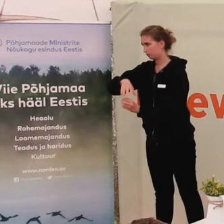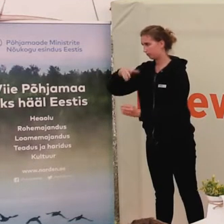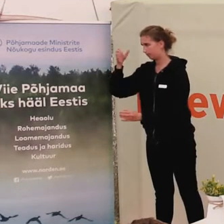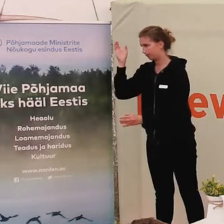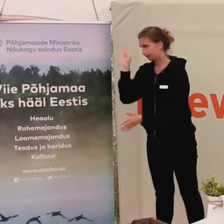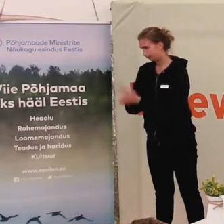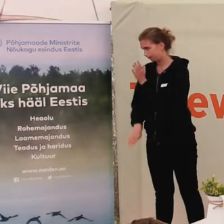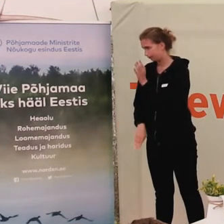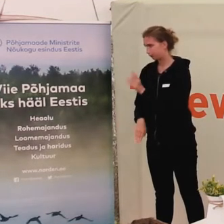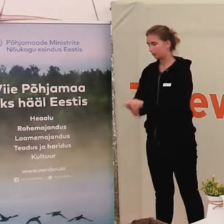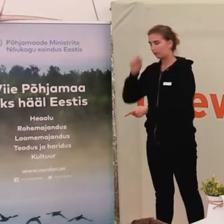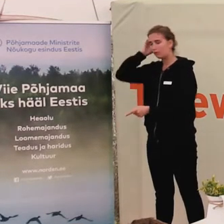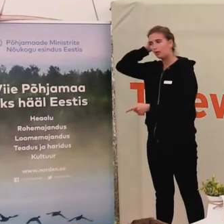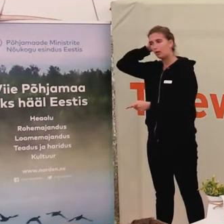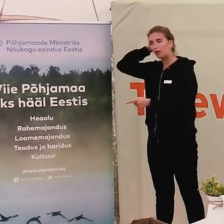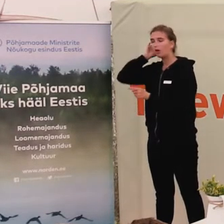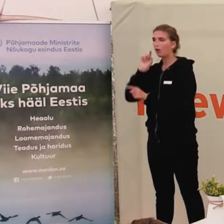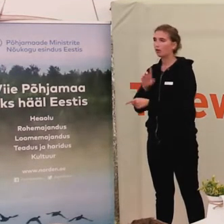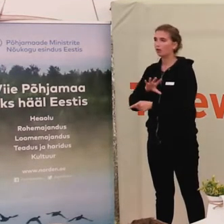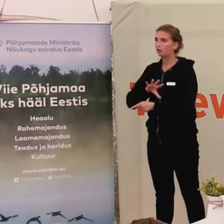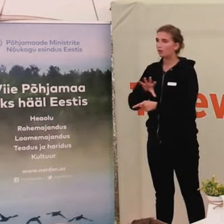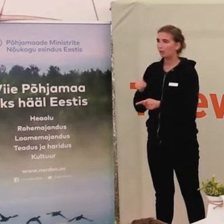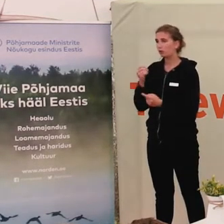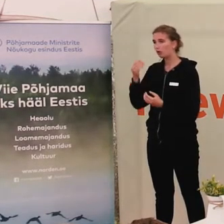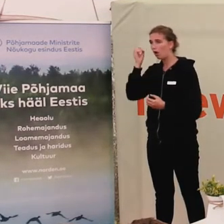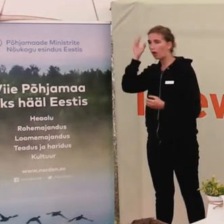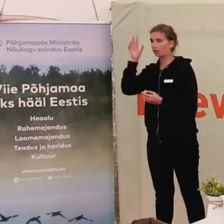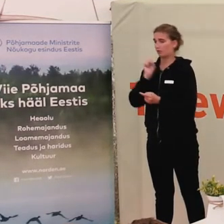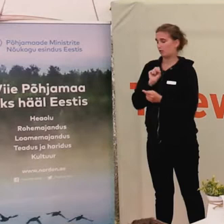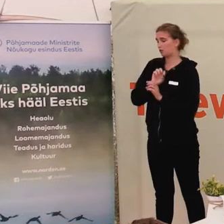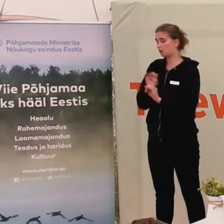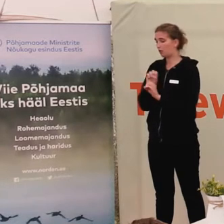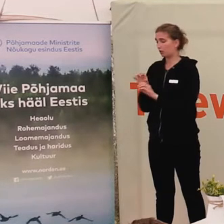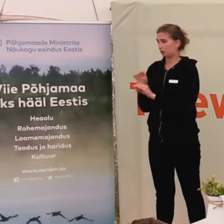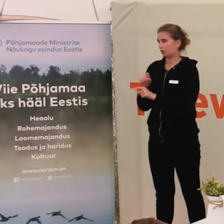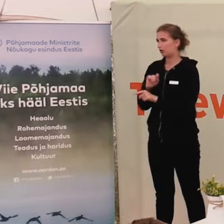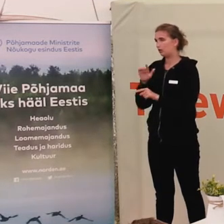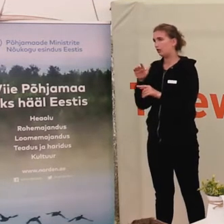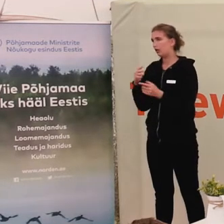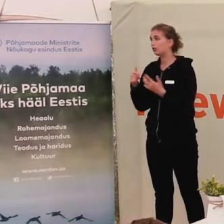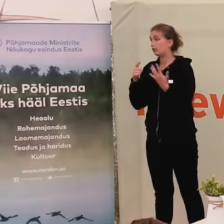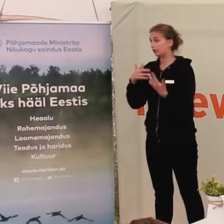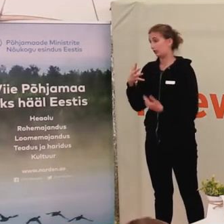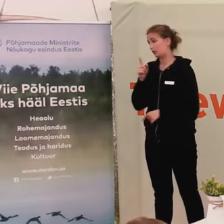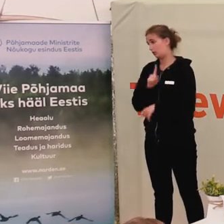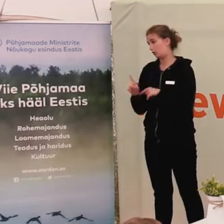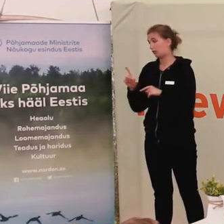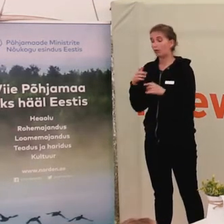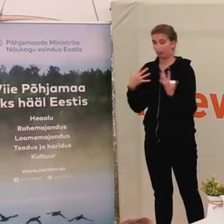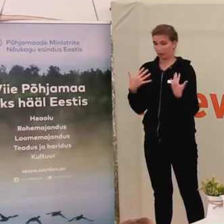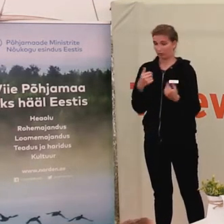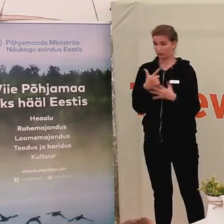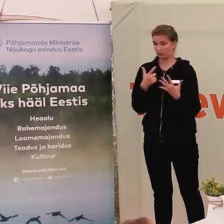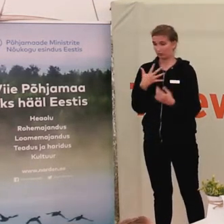very academic and we start to talk about this and it's going like this and such. So this is a 75-minute discussion. You've talked for 70